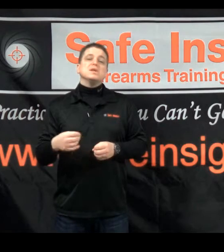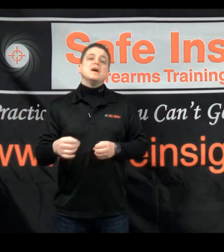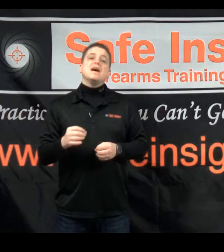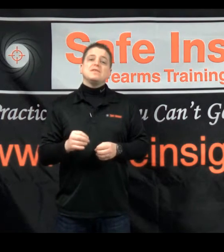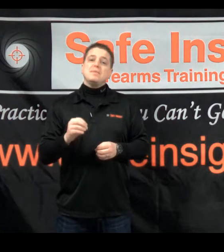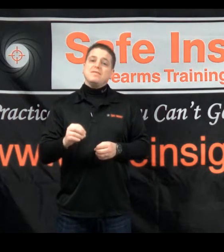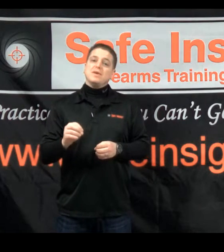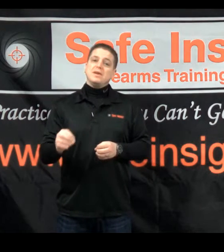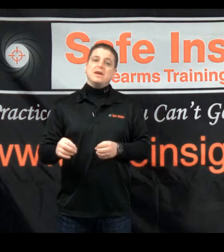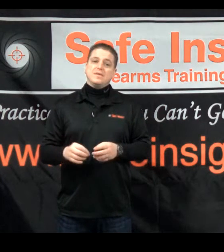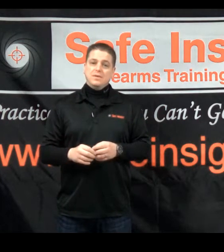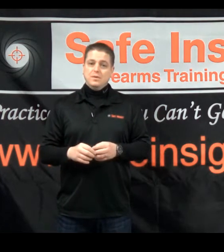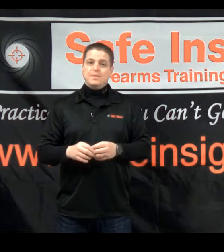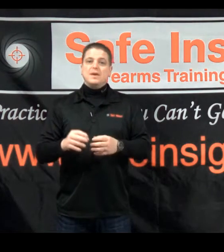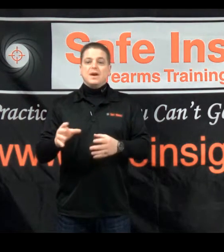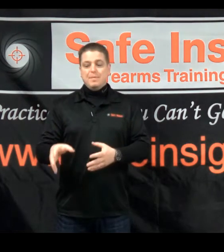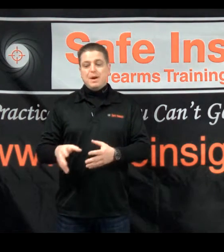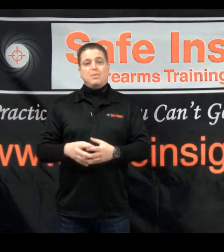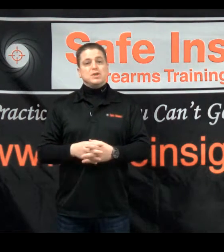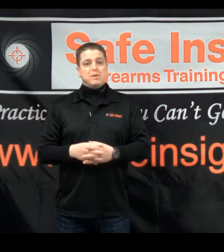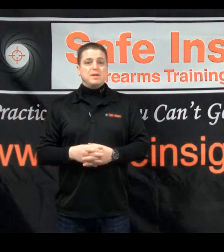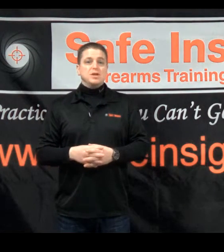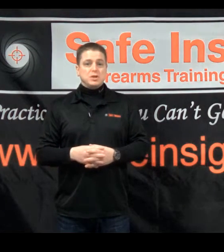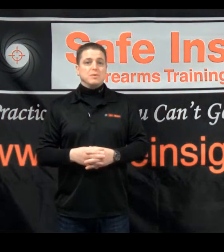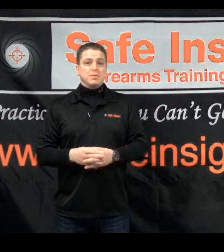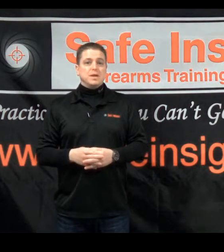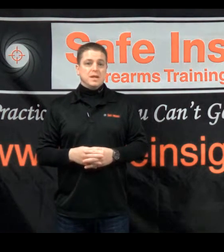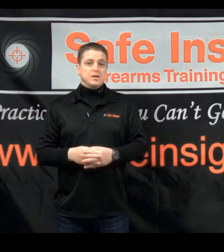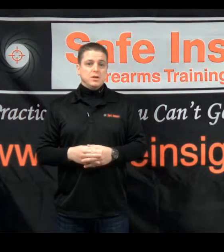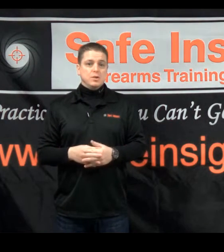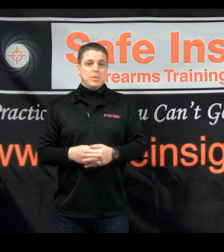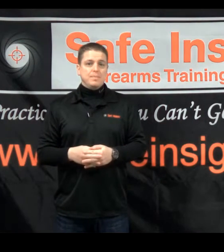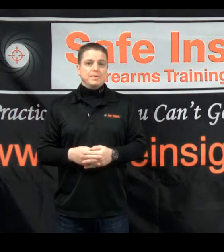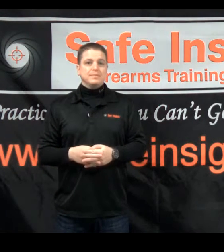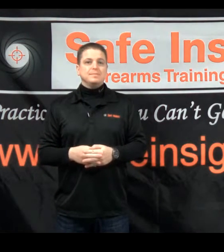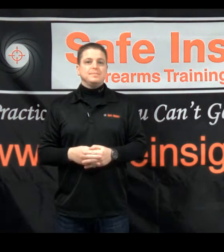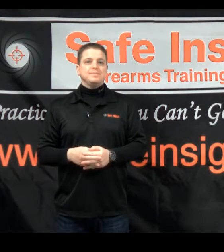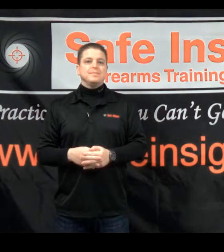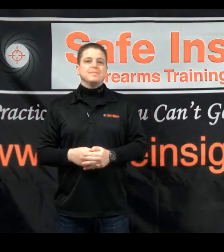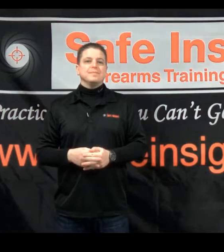you have to be very careful about which ammunition you're putting into your weapon.